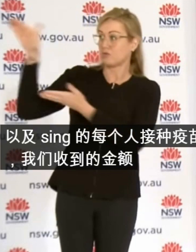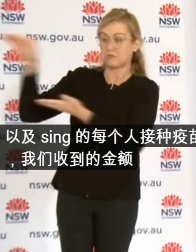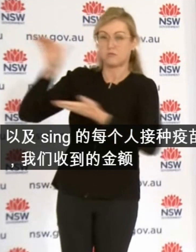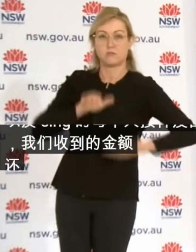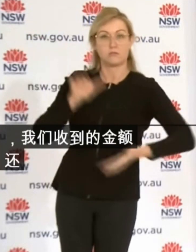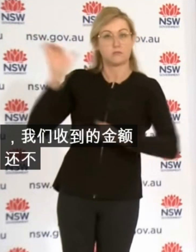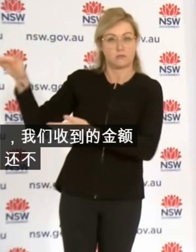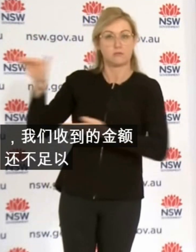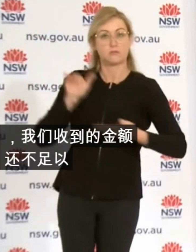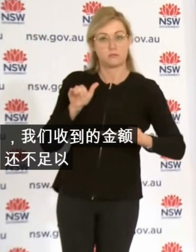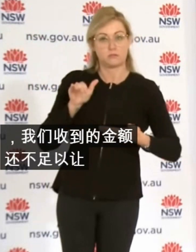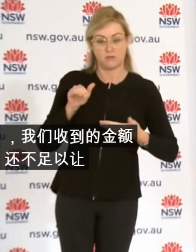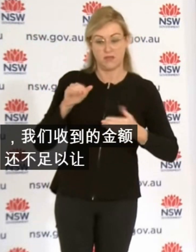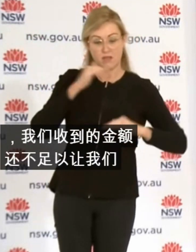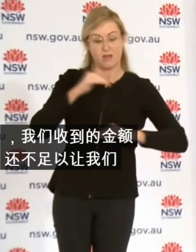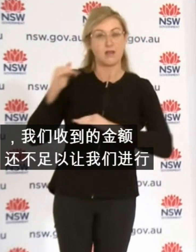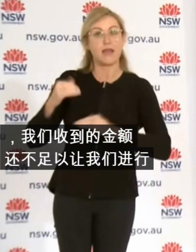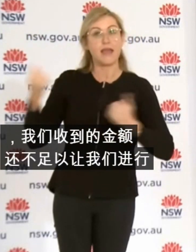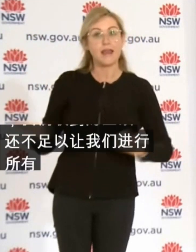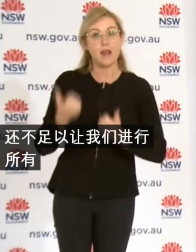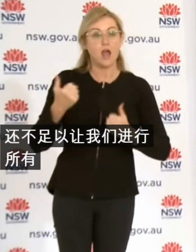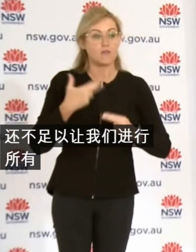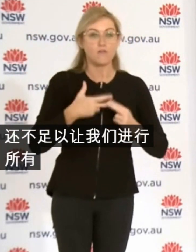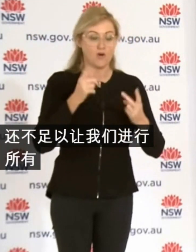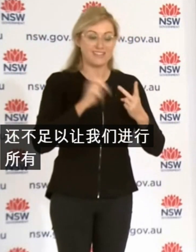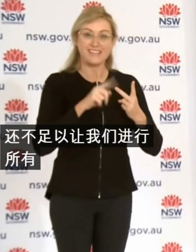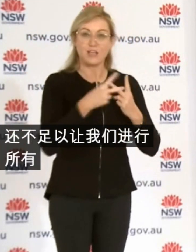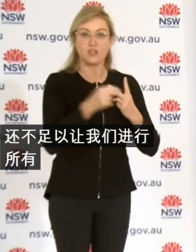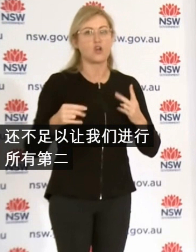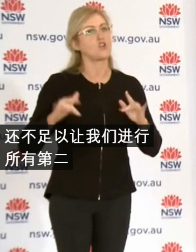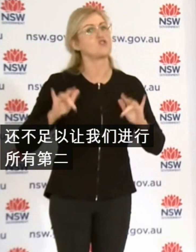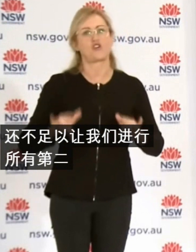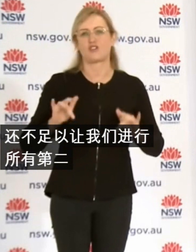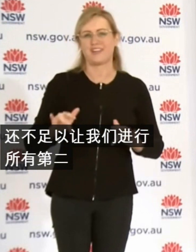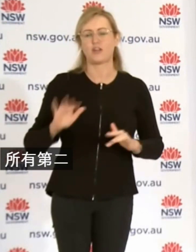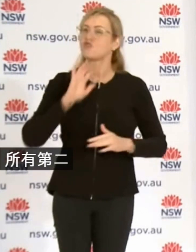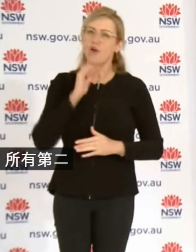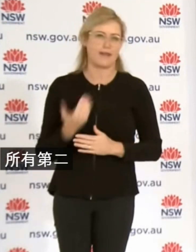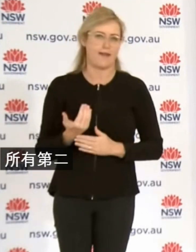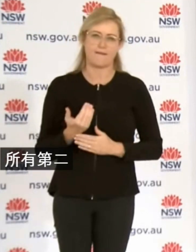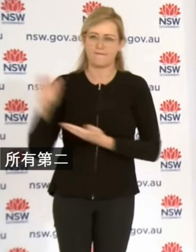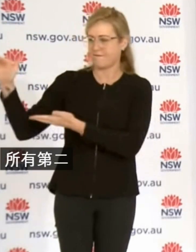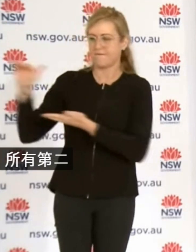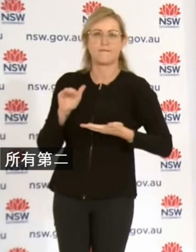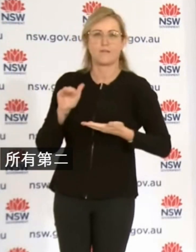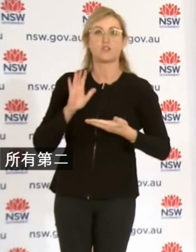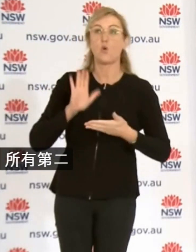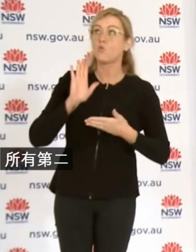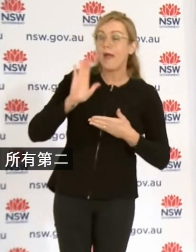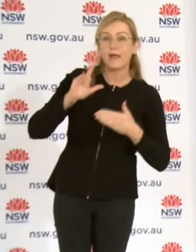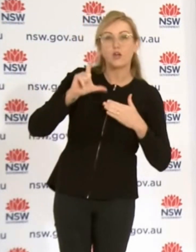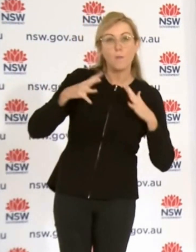received so far are not sufficient for us to do all of those second doses yet. So our information from the